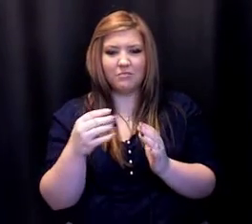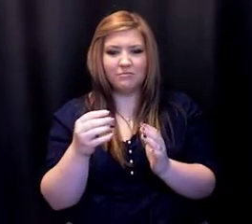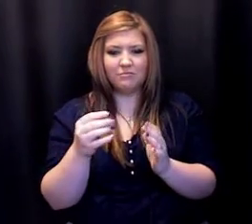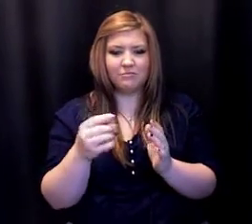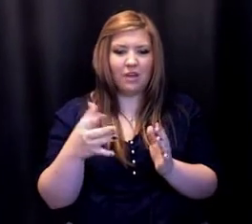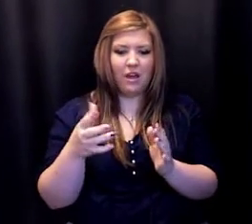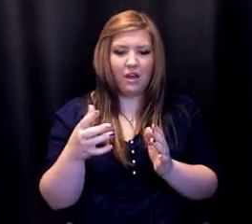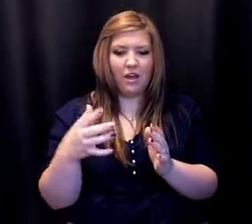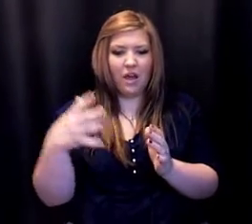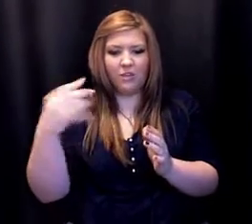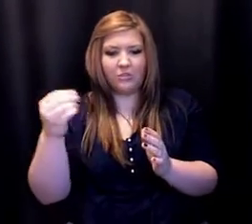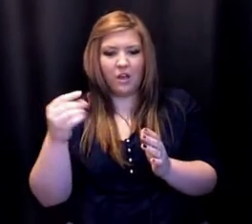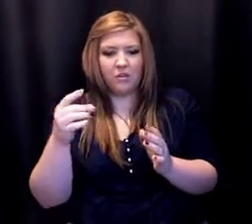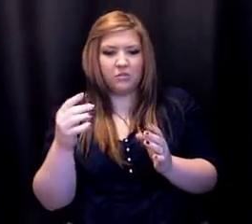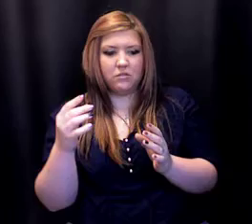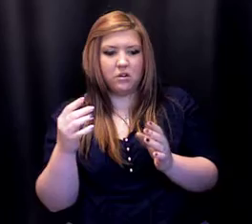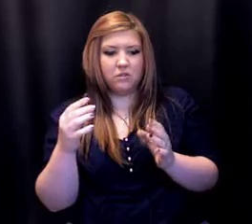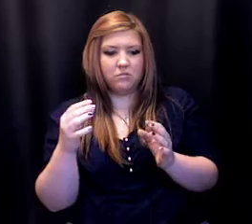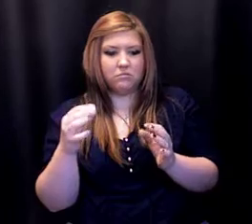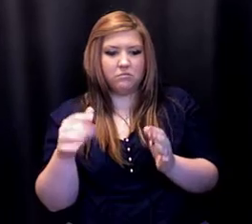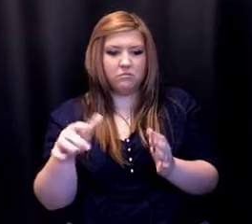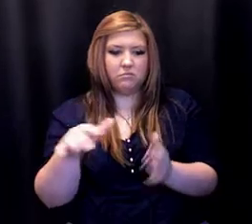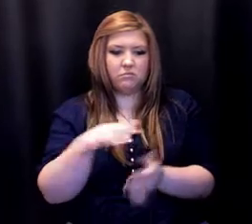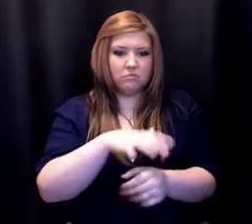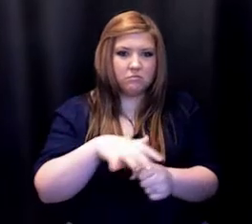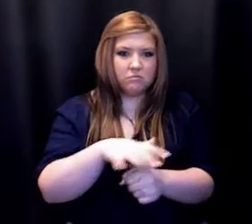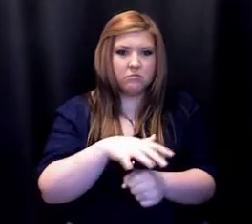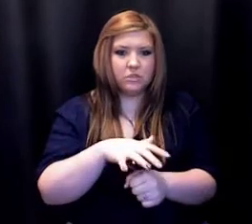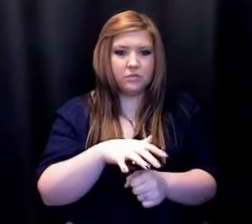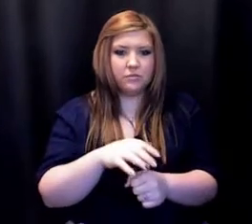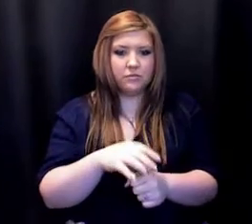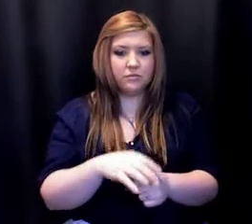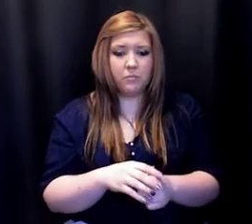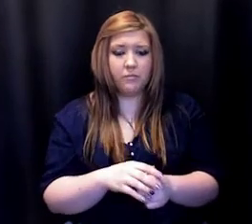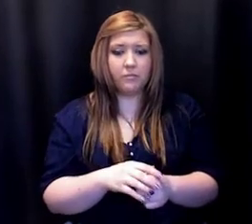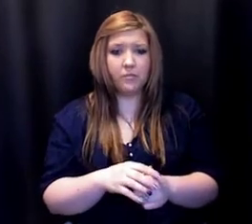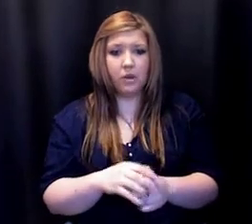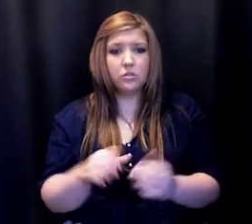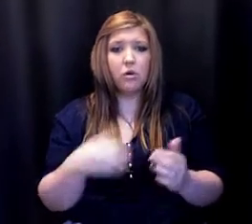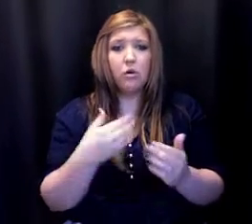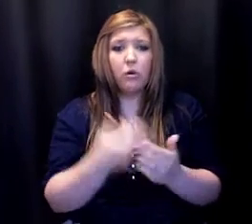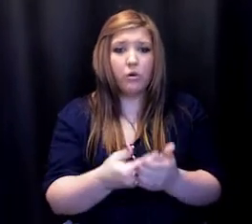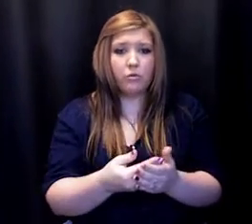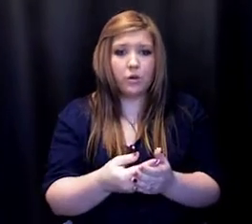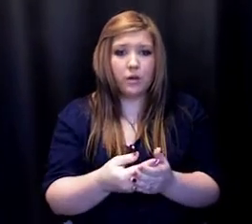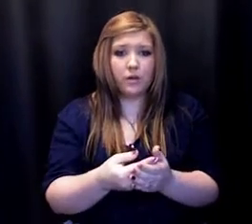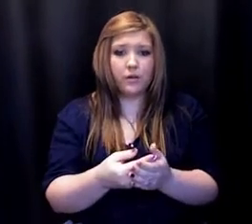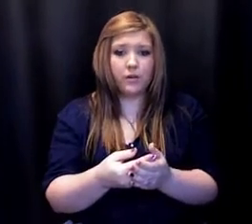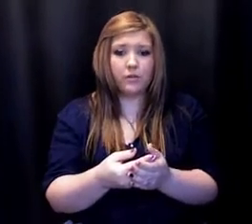Badlands, we found the hotel for the evening, and then the next morning woke up and drove to Mount